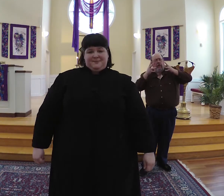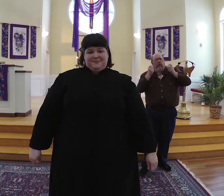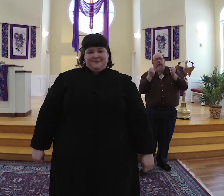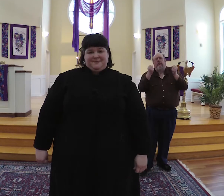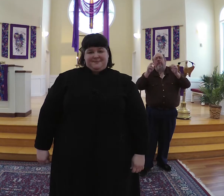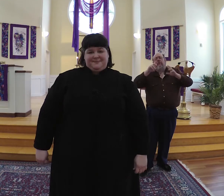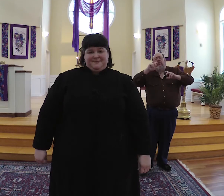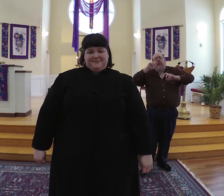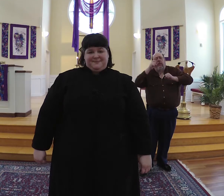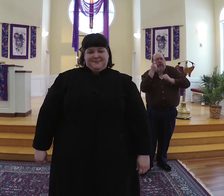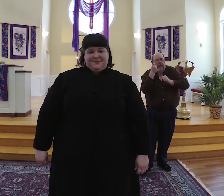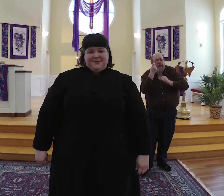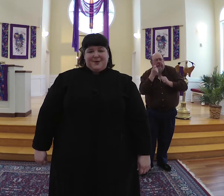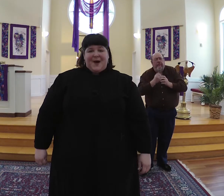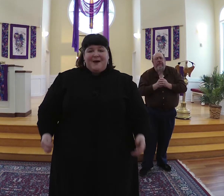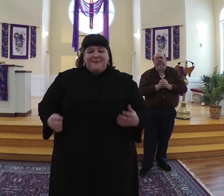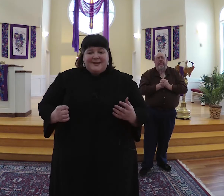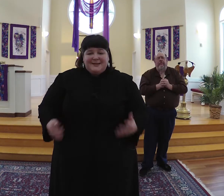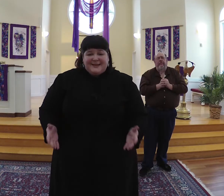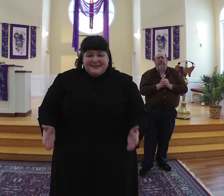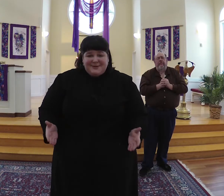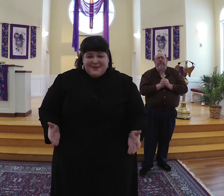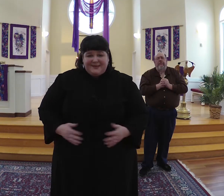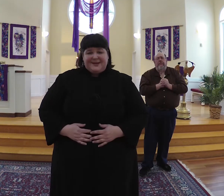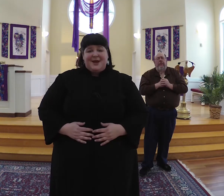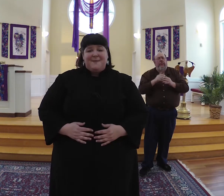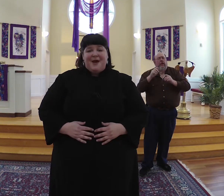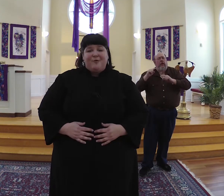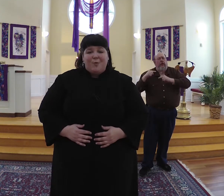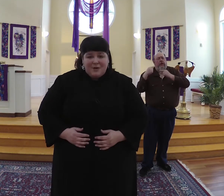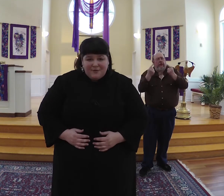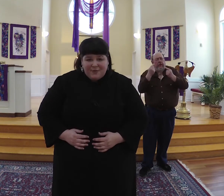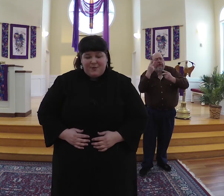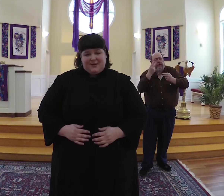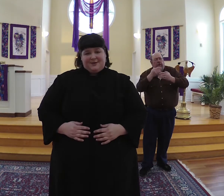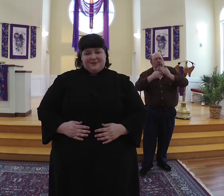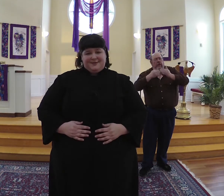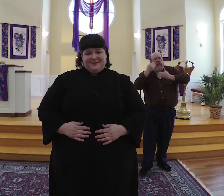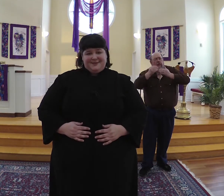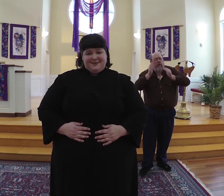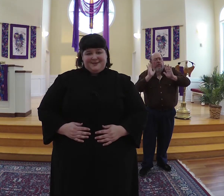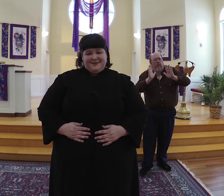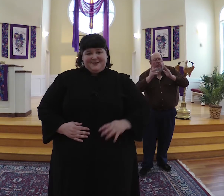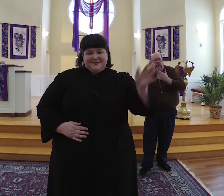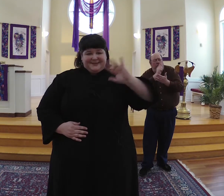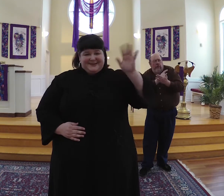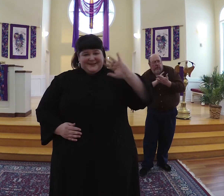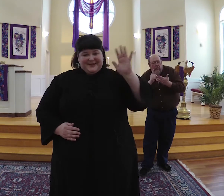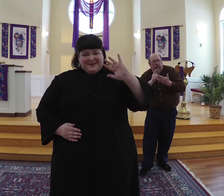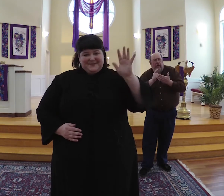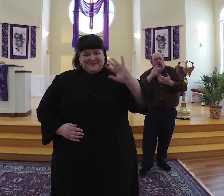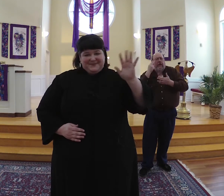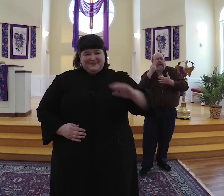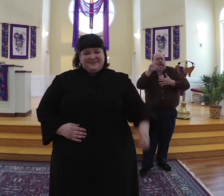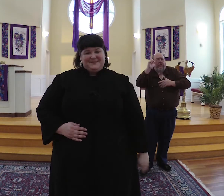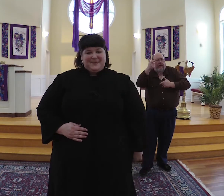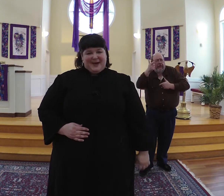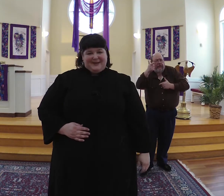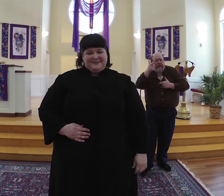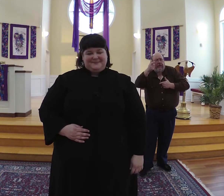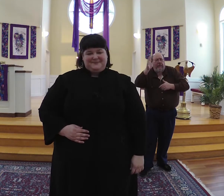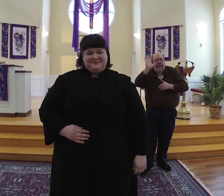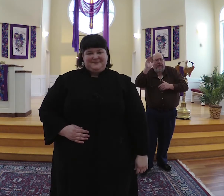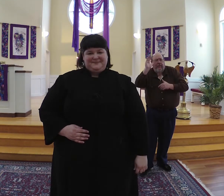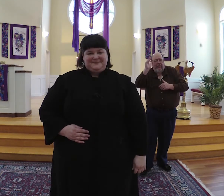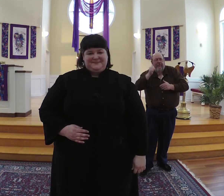awesome. So until I see you next time, have a wonderful week. We'll see you later.